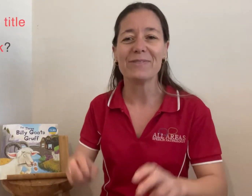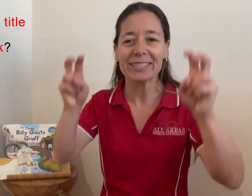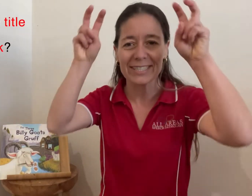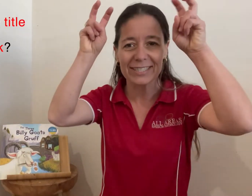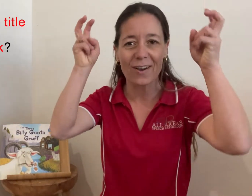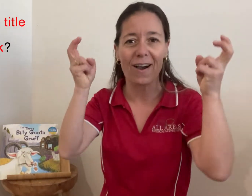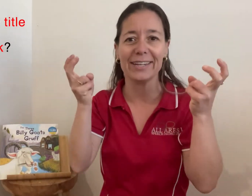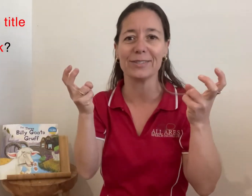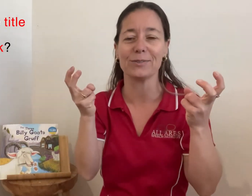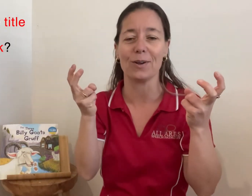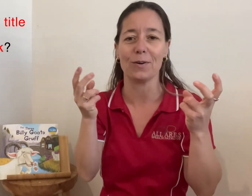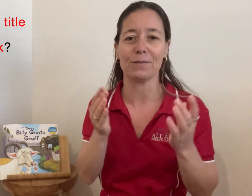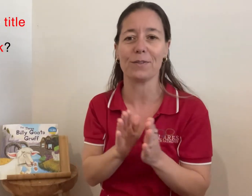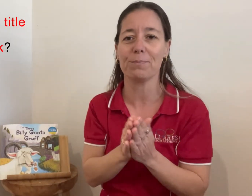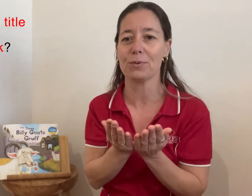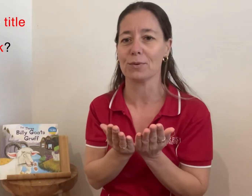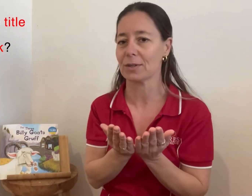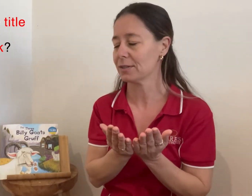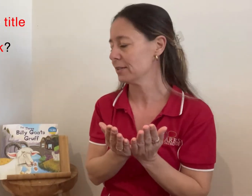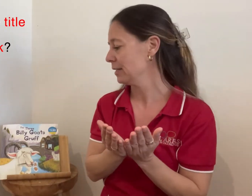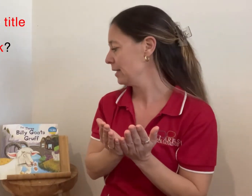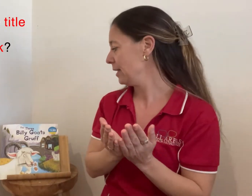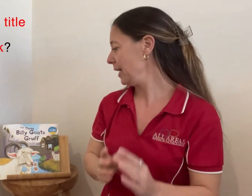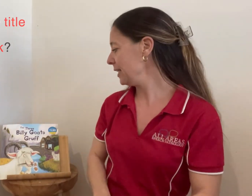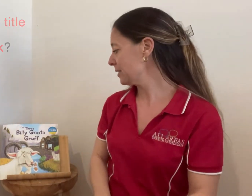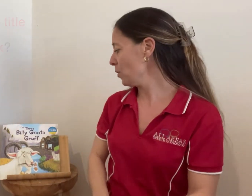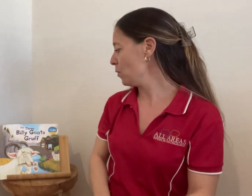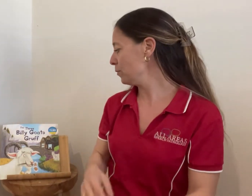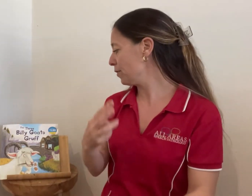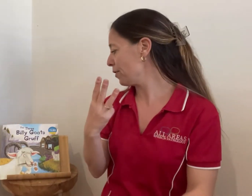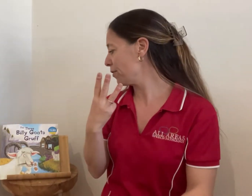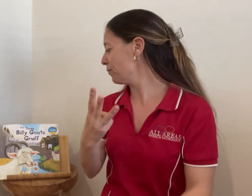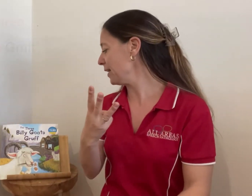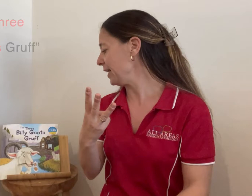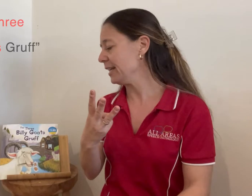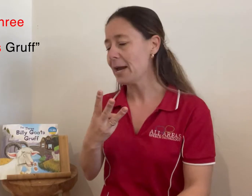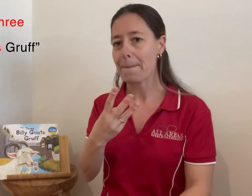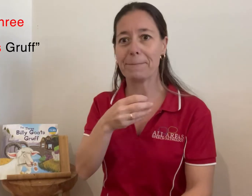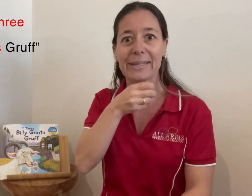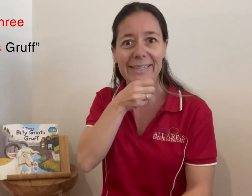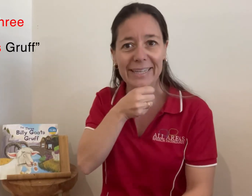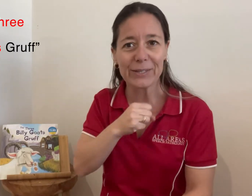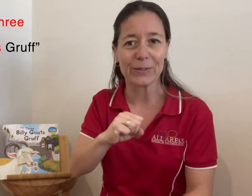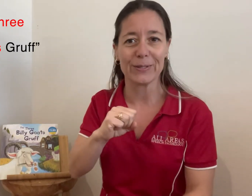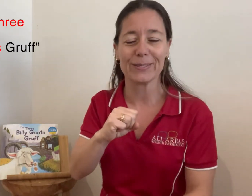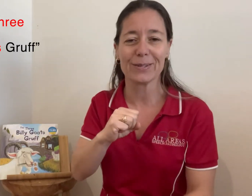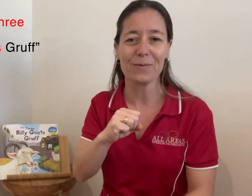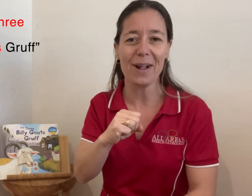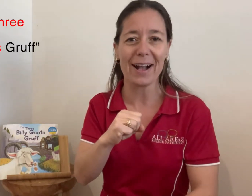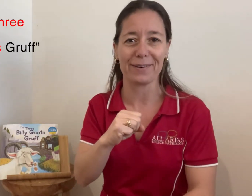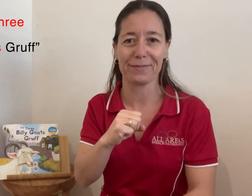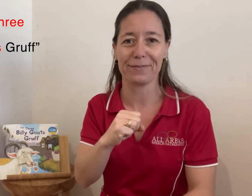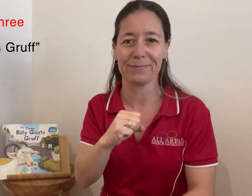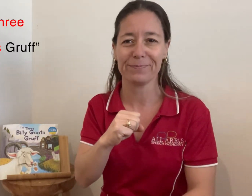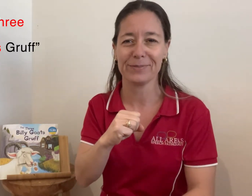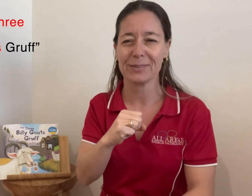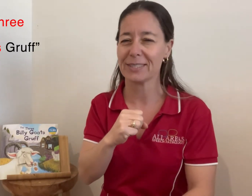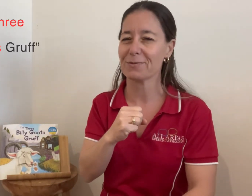the title of the book? It's called The Three Billy Goats Gruff. So it's a